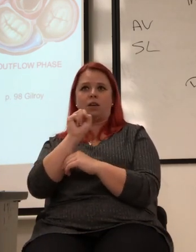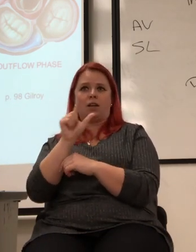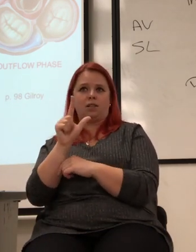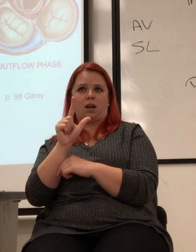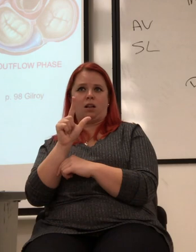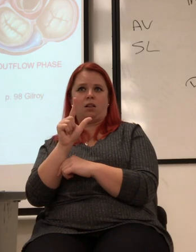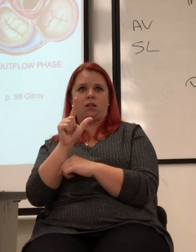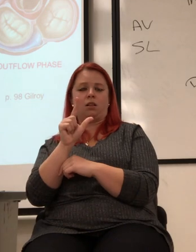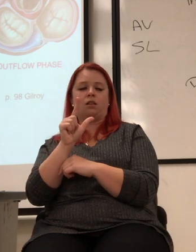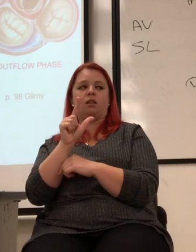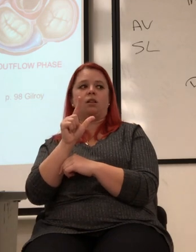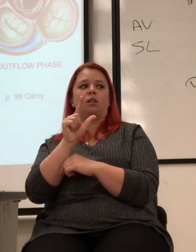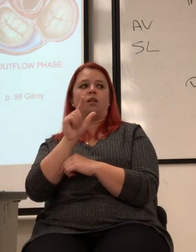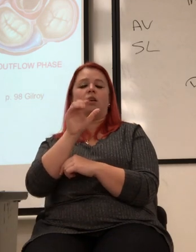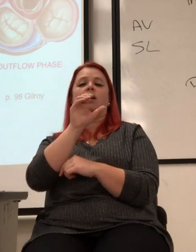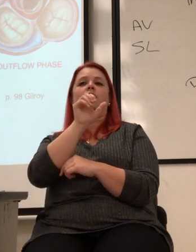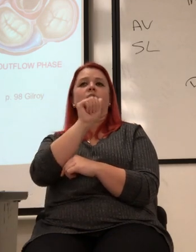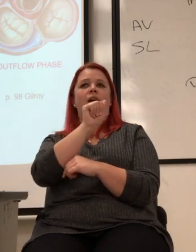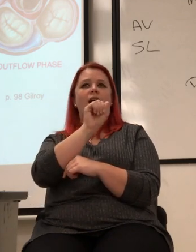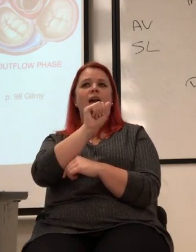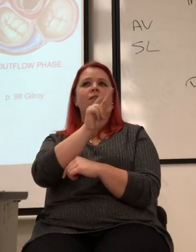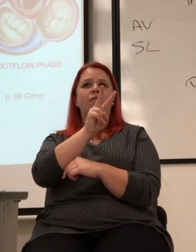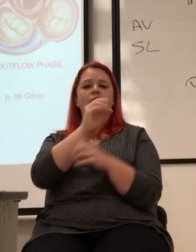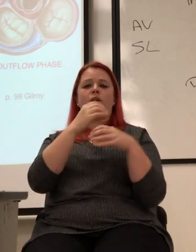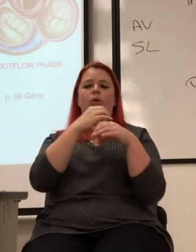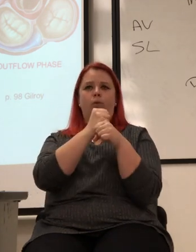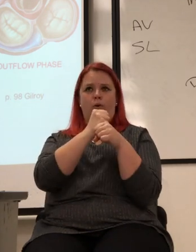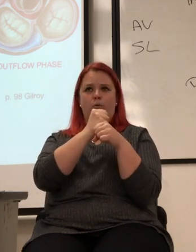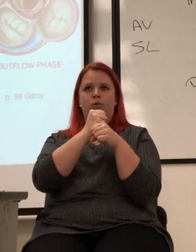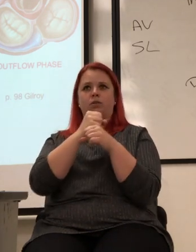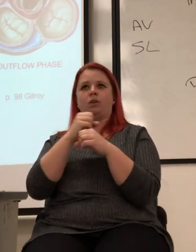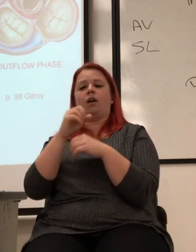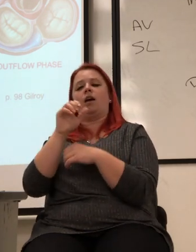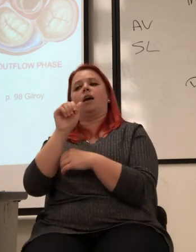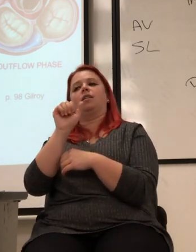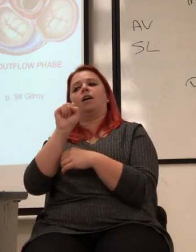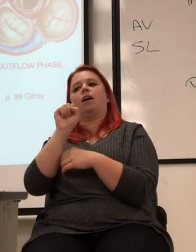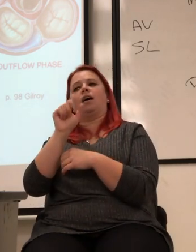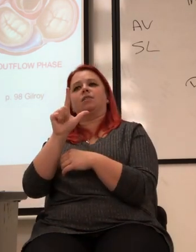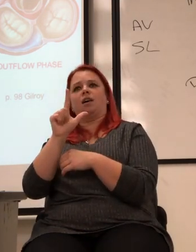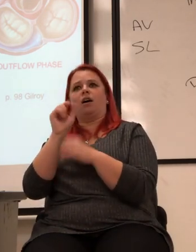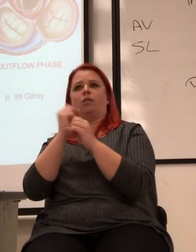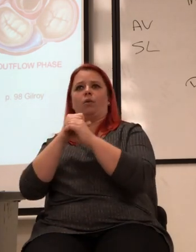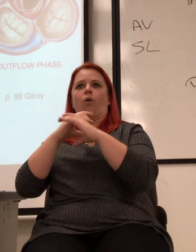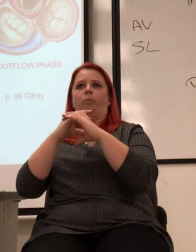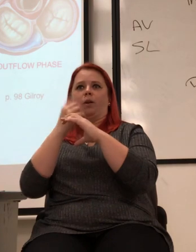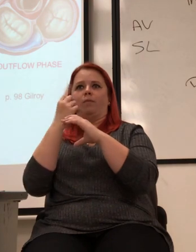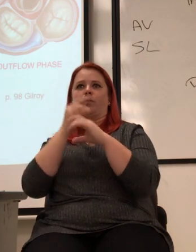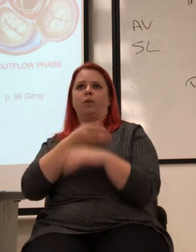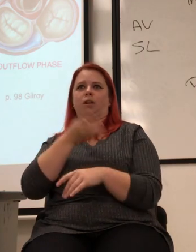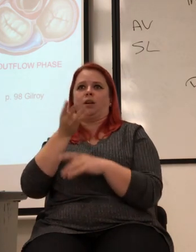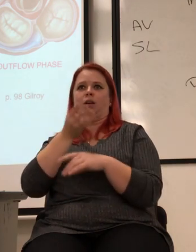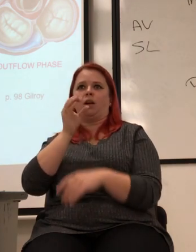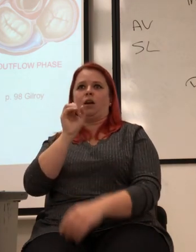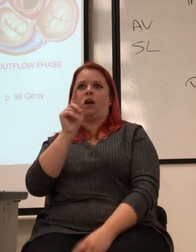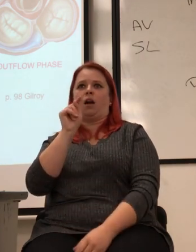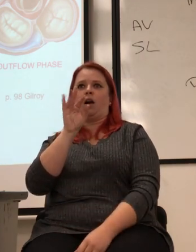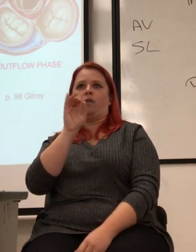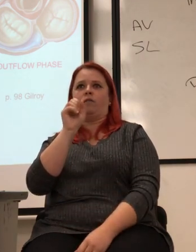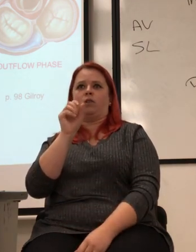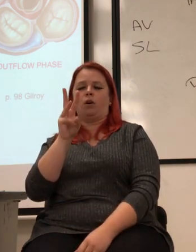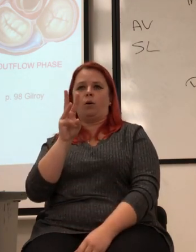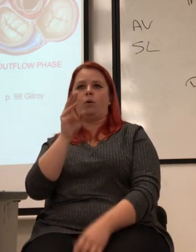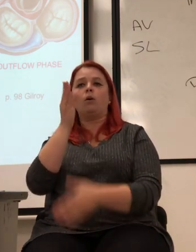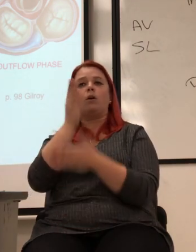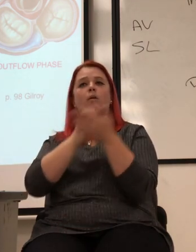SL. Yeah. And the AV valves are closed, right? It reverses. Now, there are parts of the cardiac cycle where all